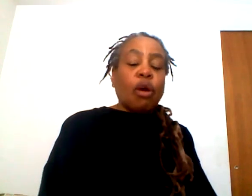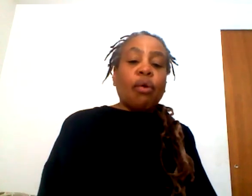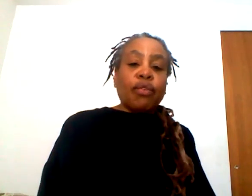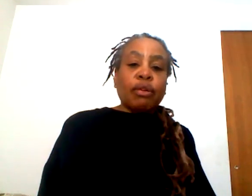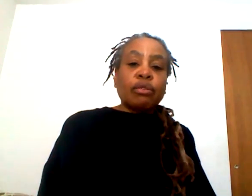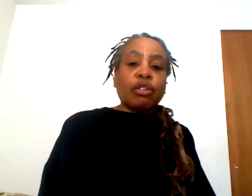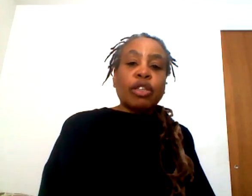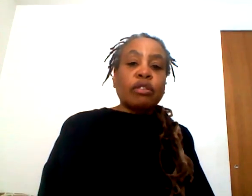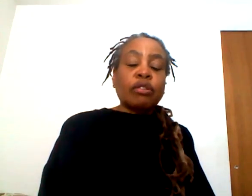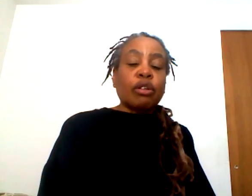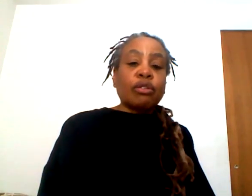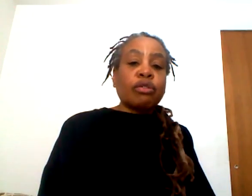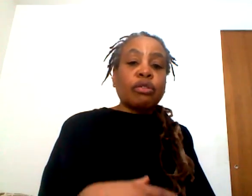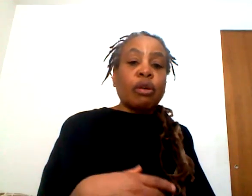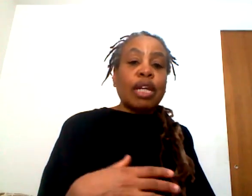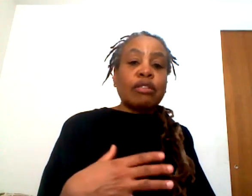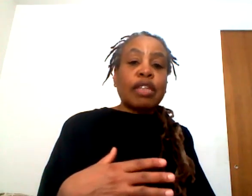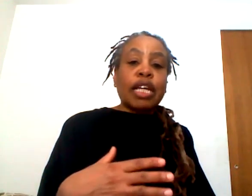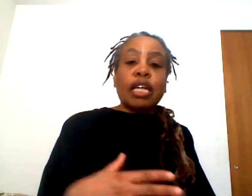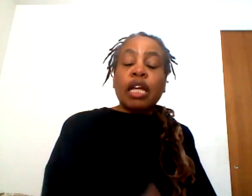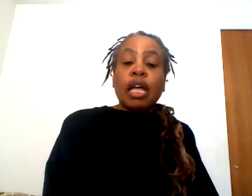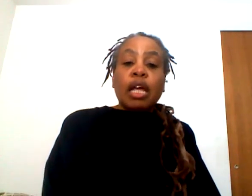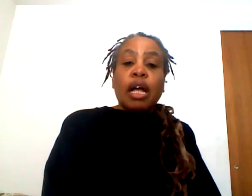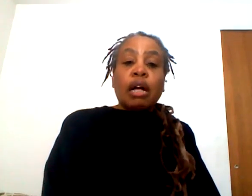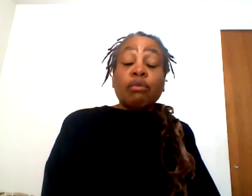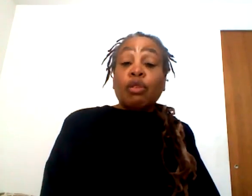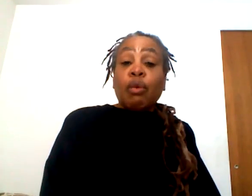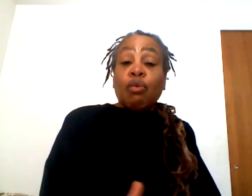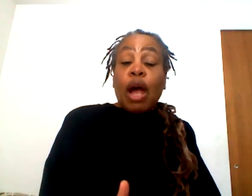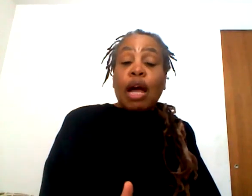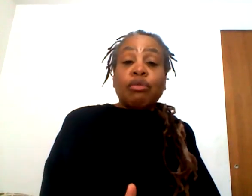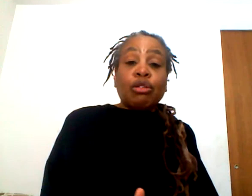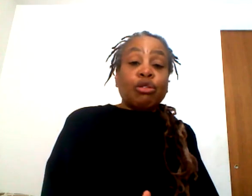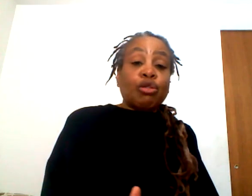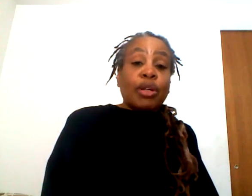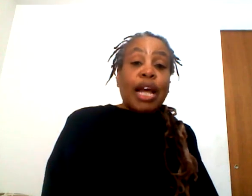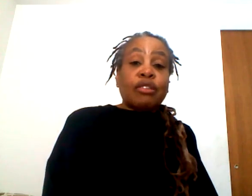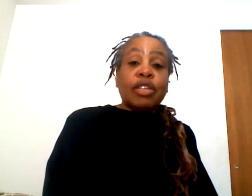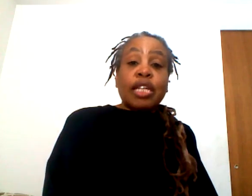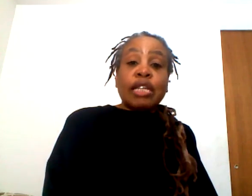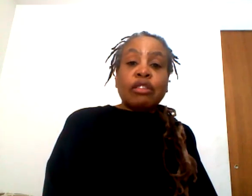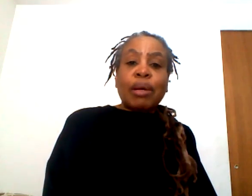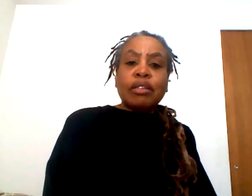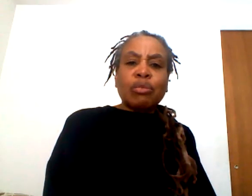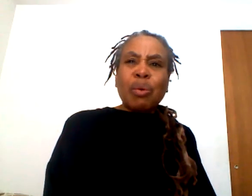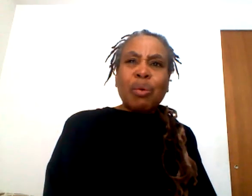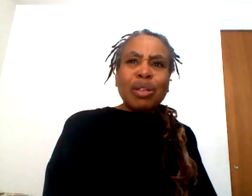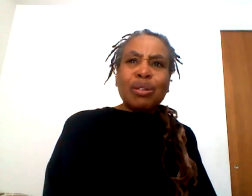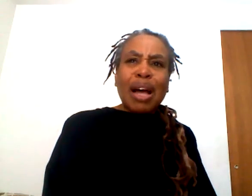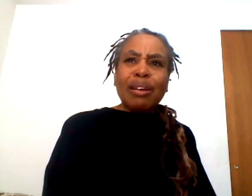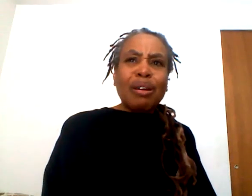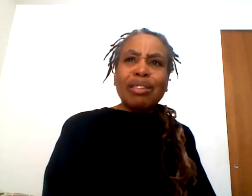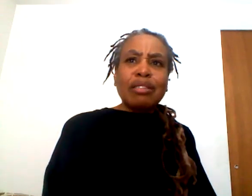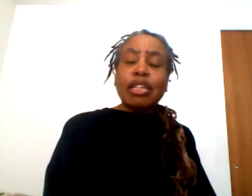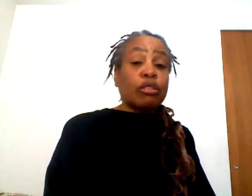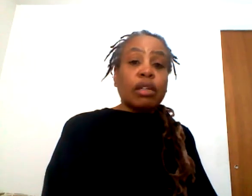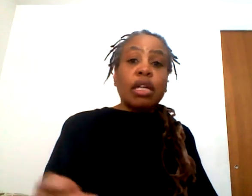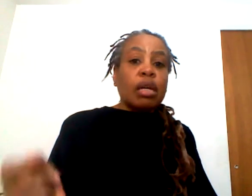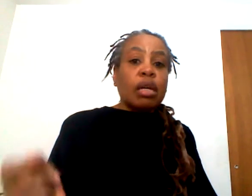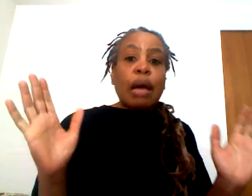over. So you can, so let's say you were robbed or you saw an accident, and somebody says, well, you know, how long did it take? You say, it happened in